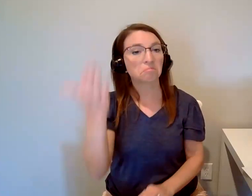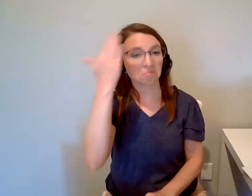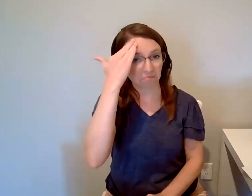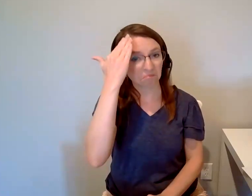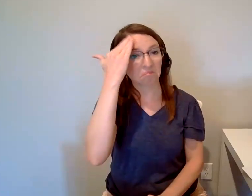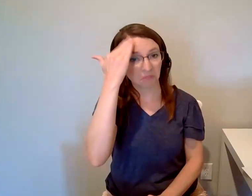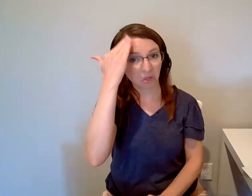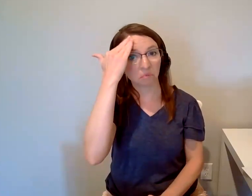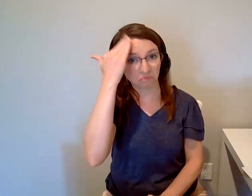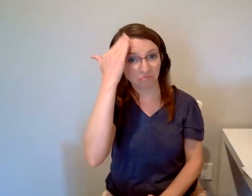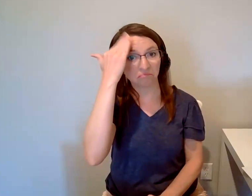no,